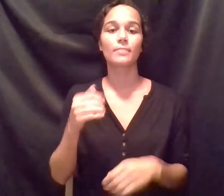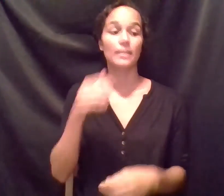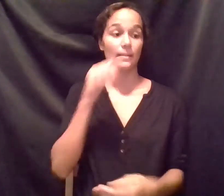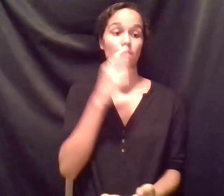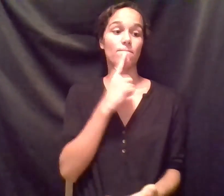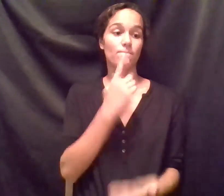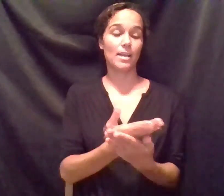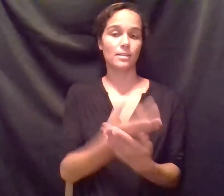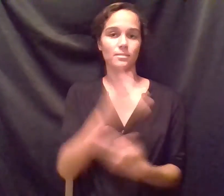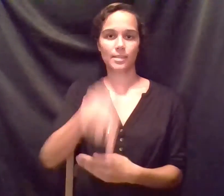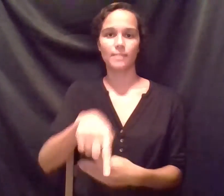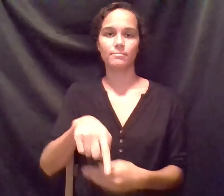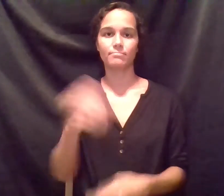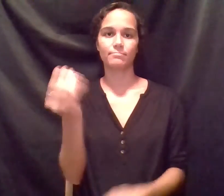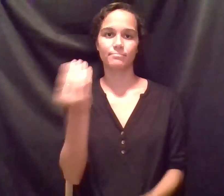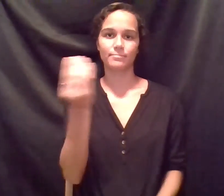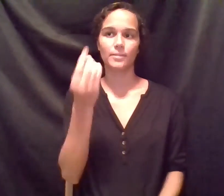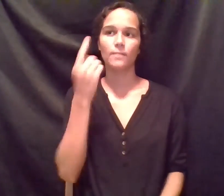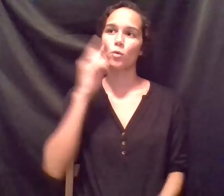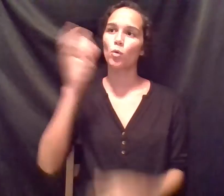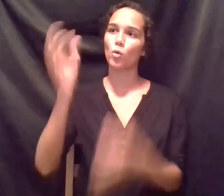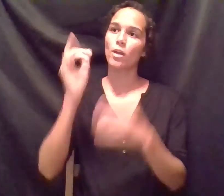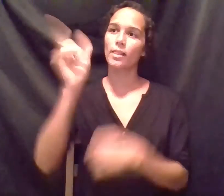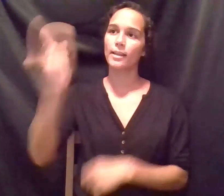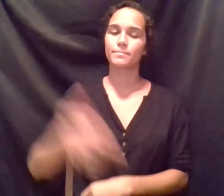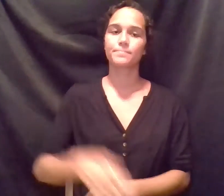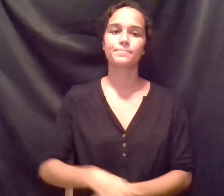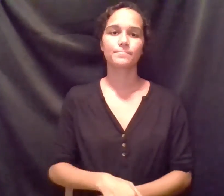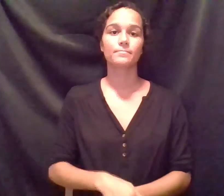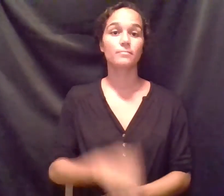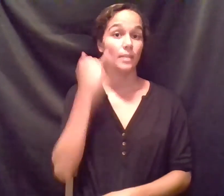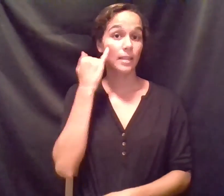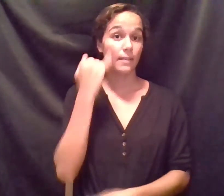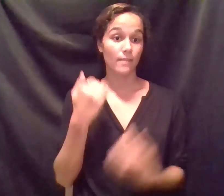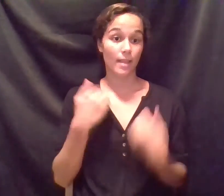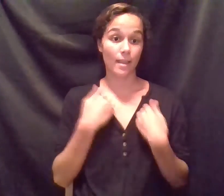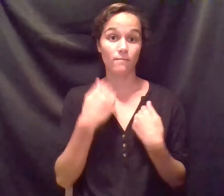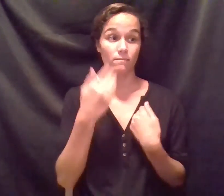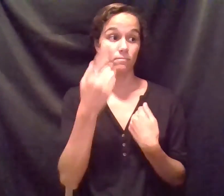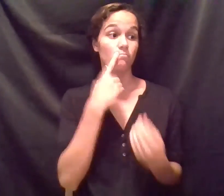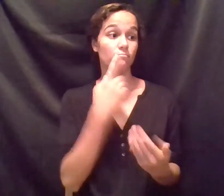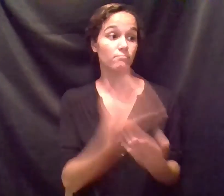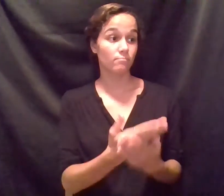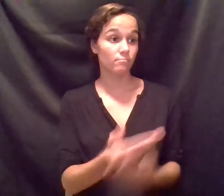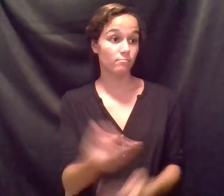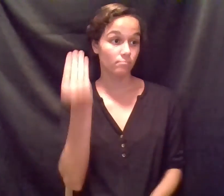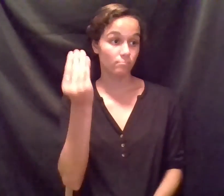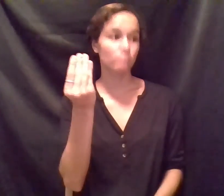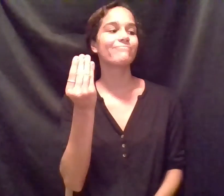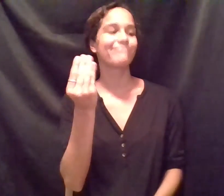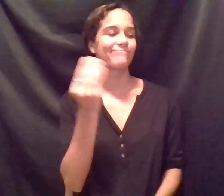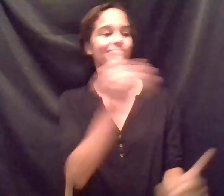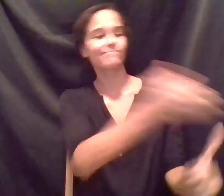that, they are allowed to detain you. And in the state of Nevada, where we have extra protection under